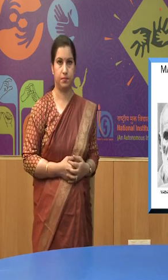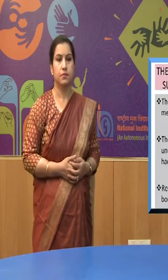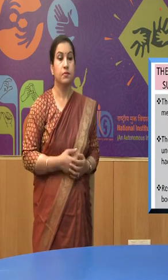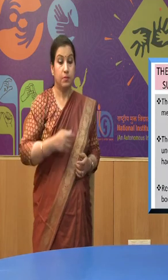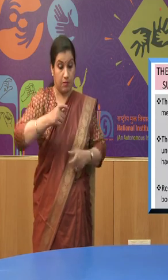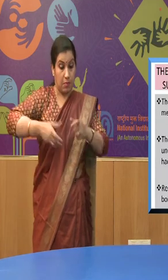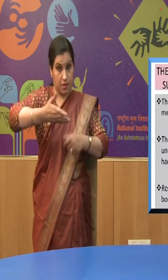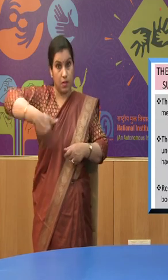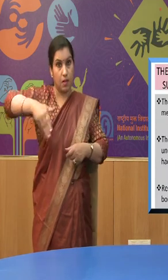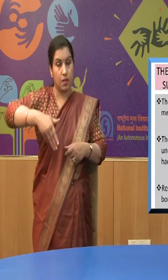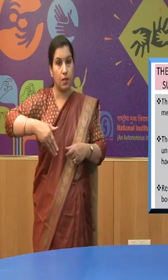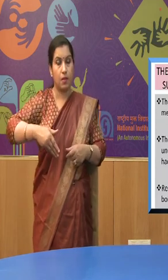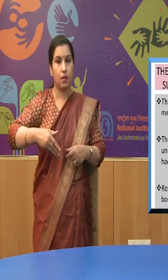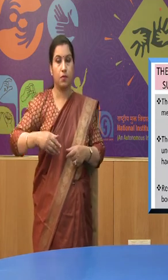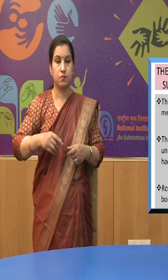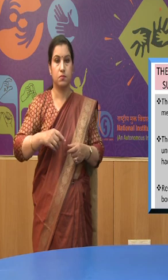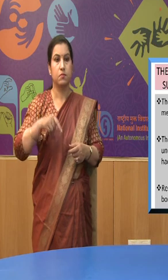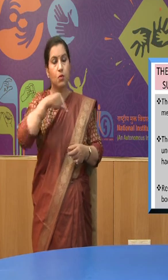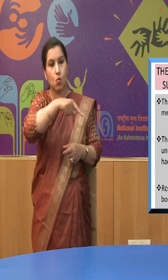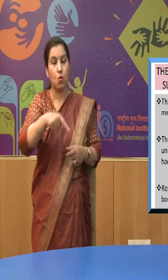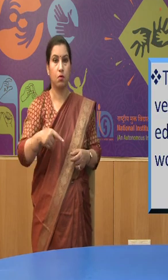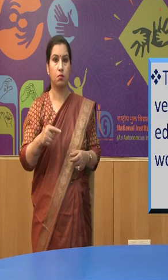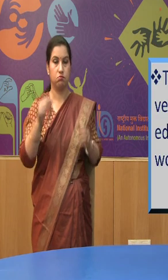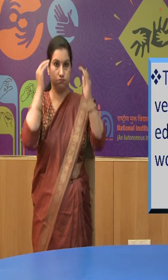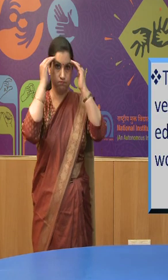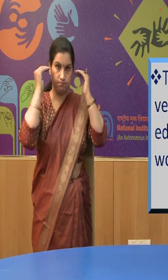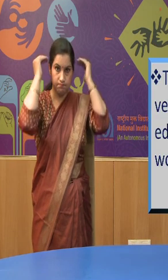The reformers were very wise men and women.